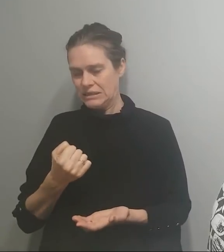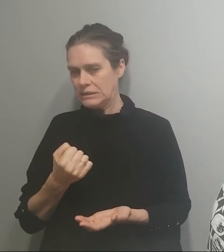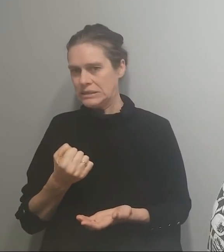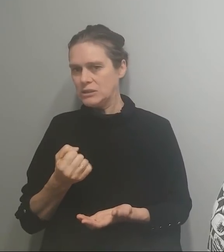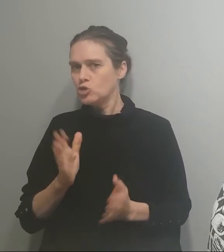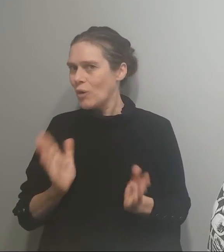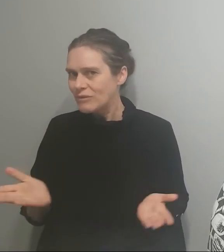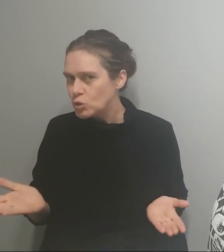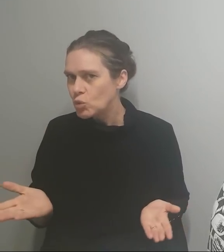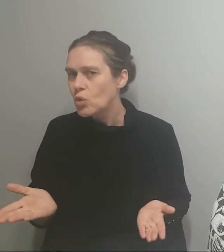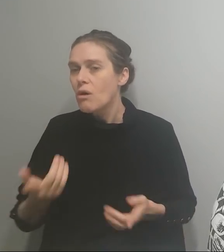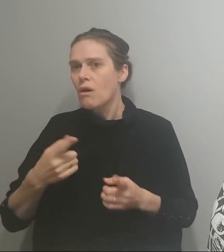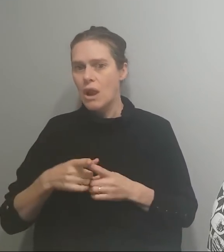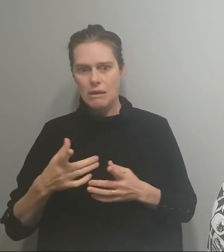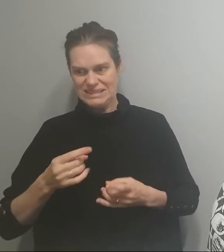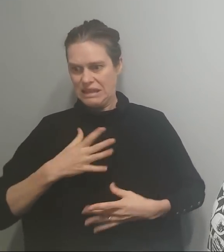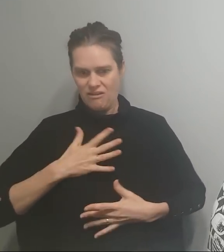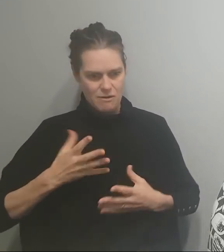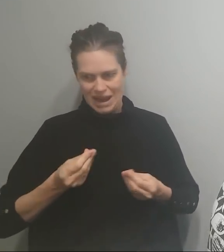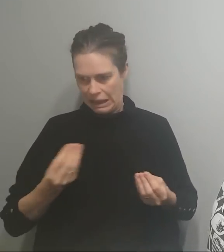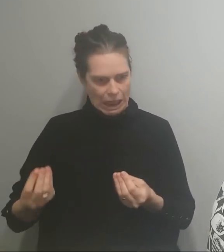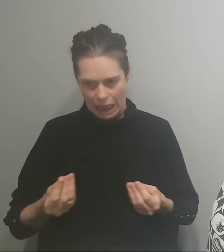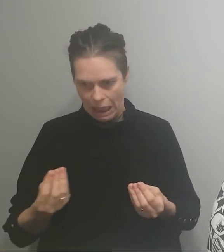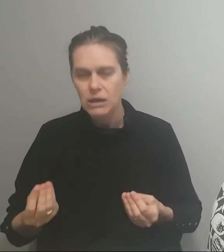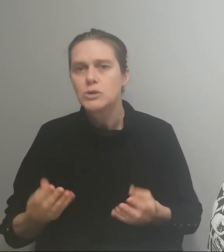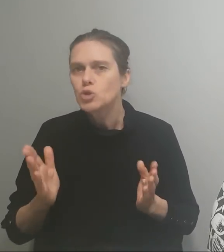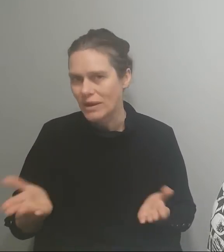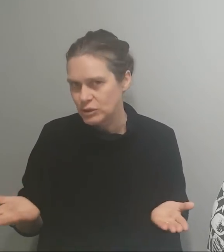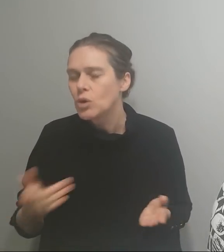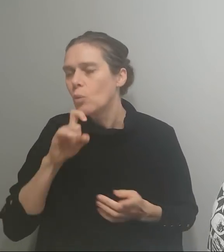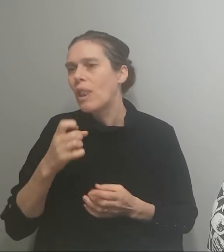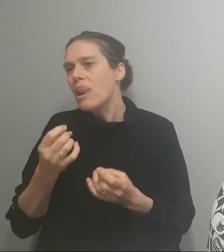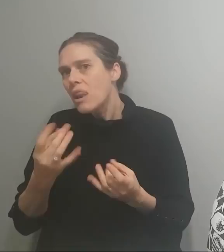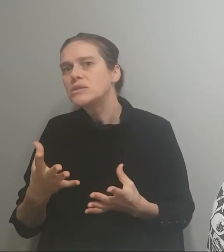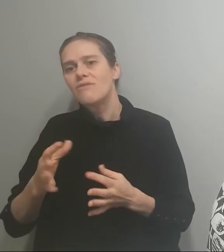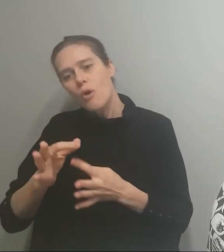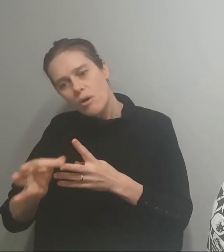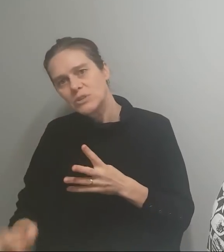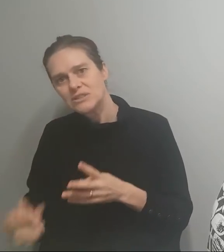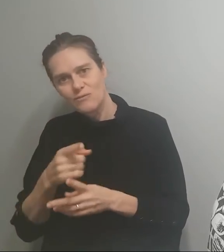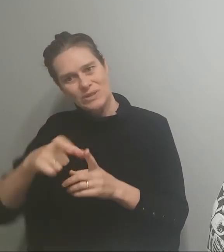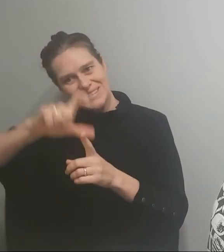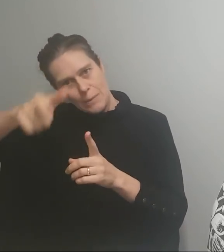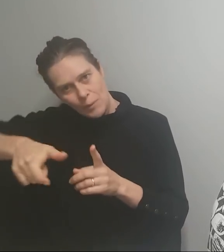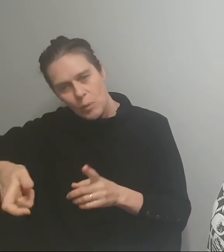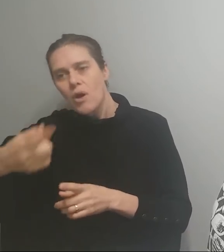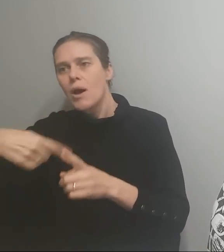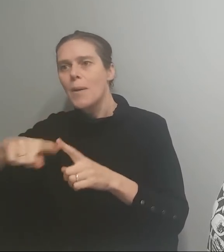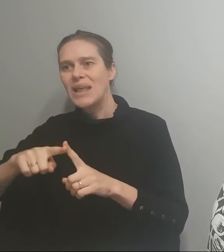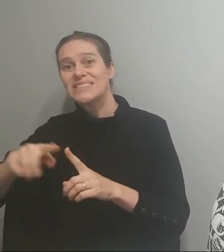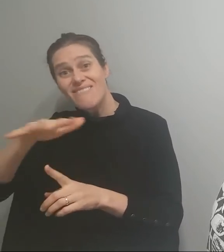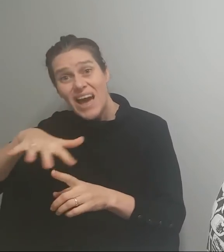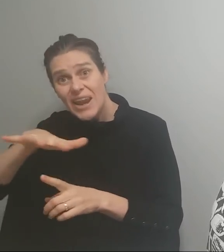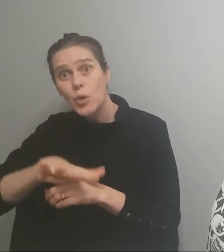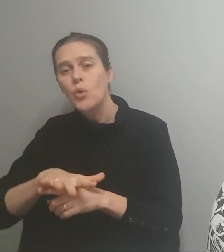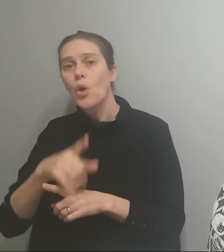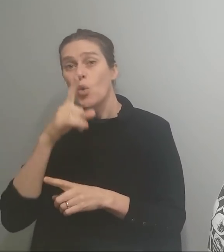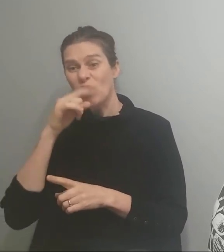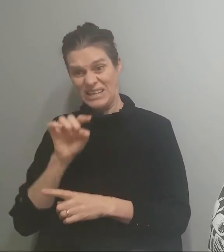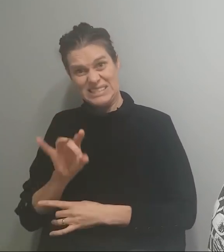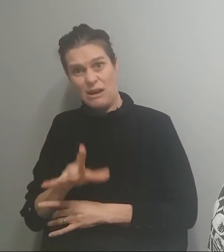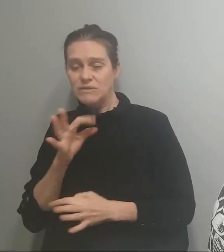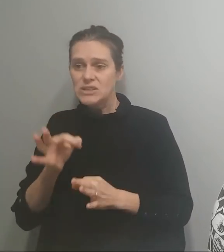be a range of options available for disabled people and whānau to choose, purchase support and